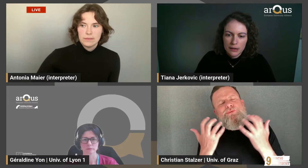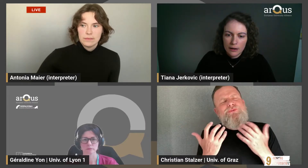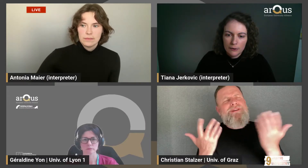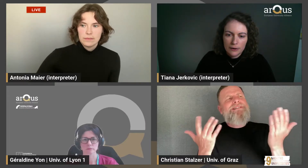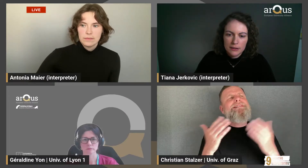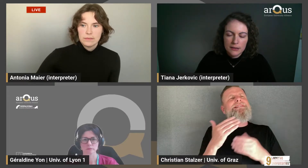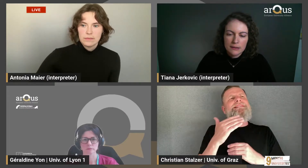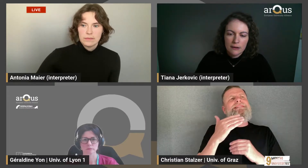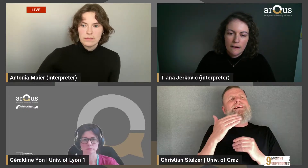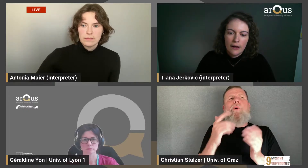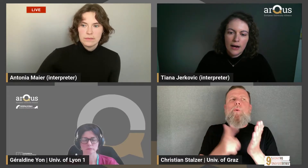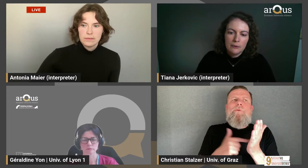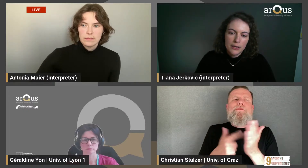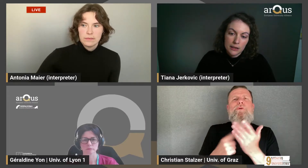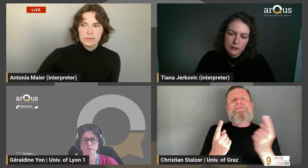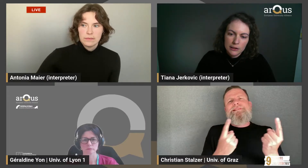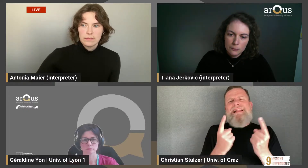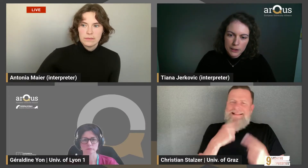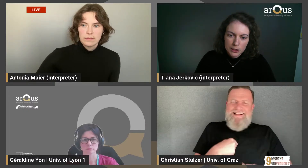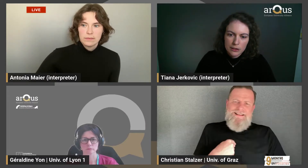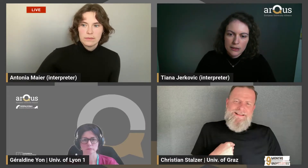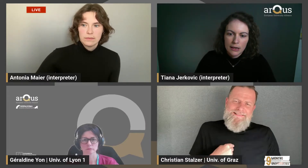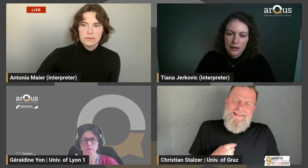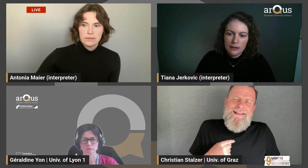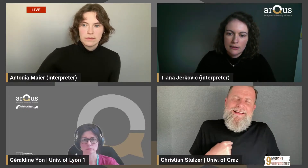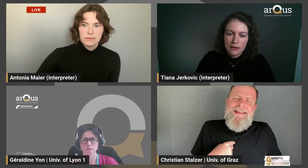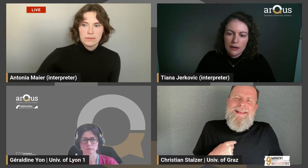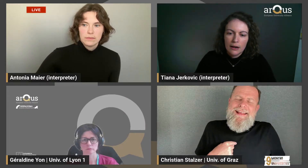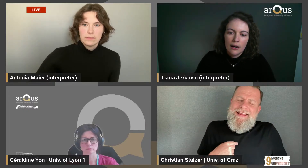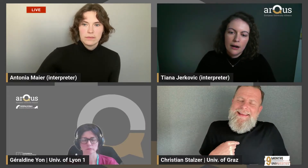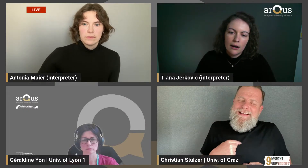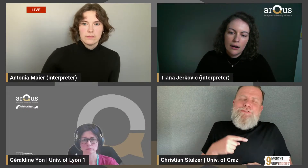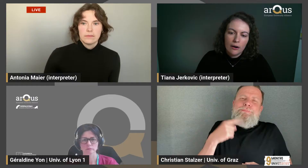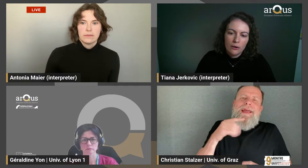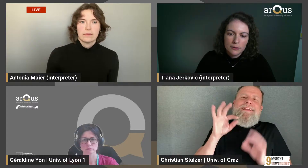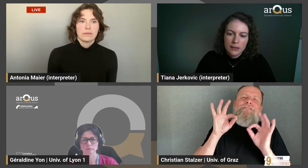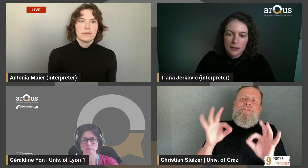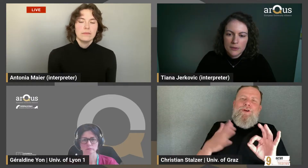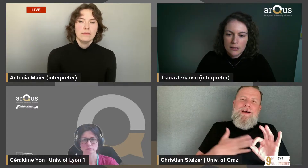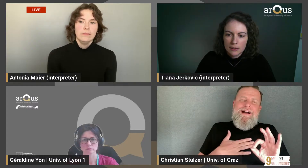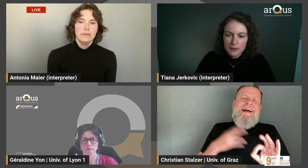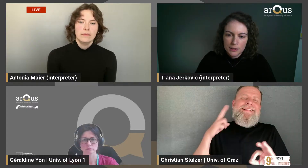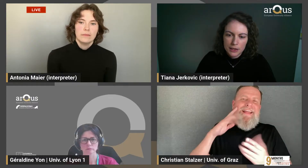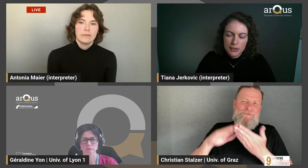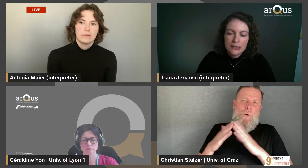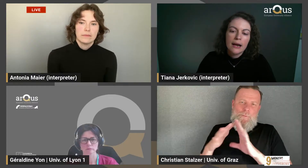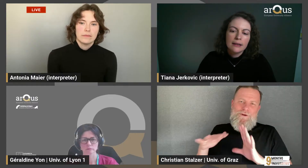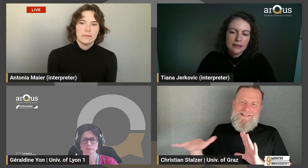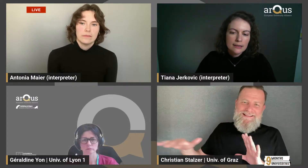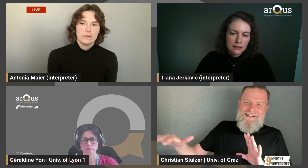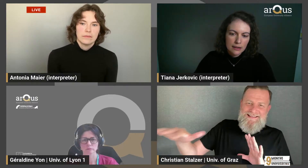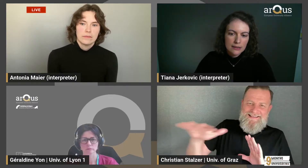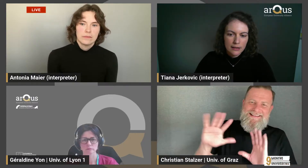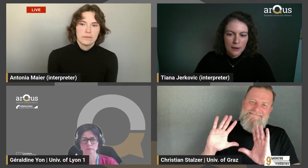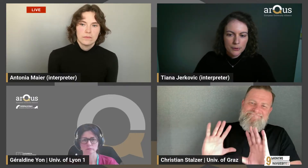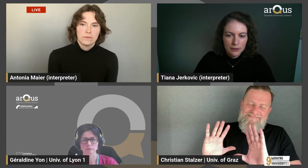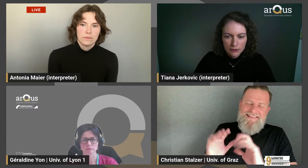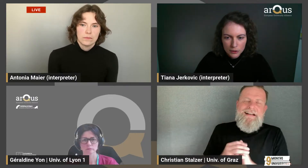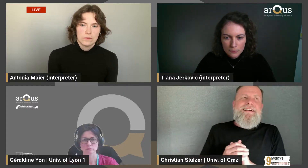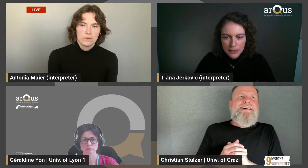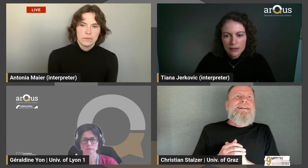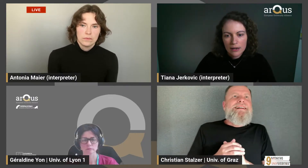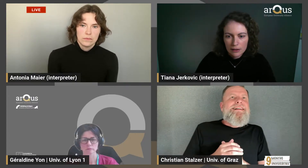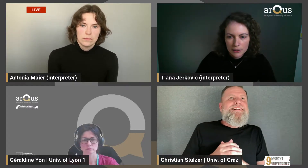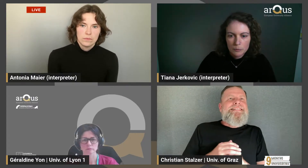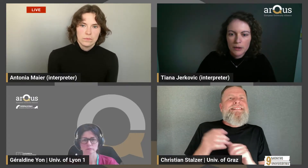of right now is I would actually wish that oftentimes in some situations, this does not happen